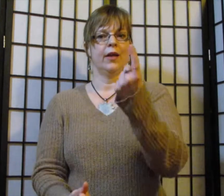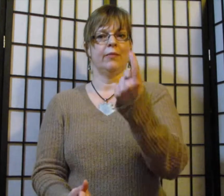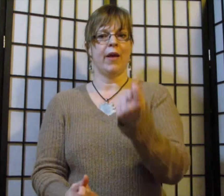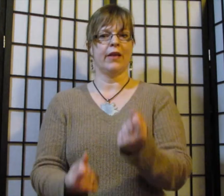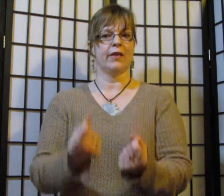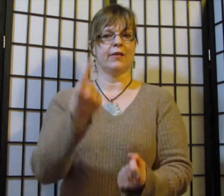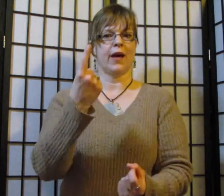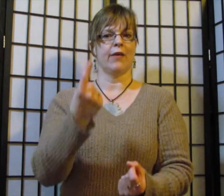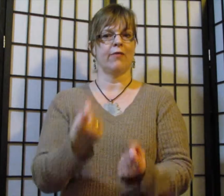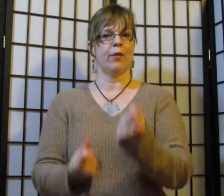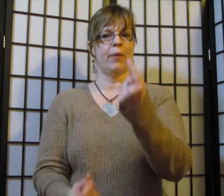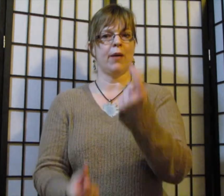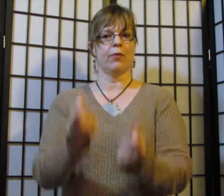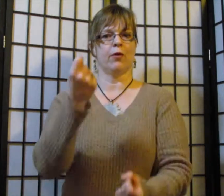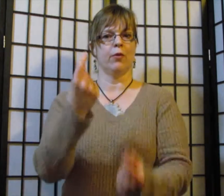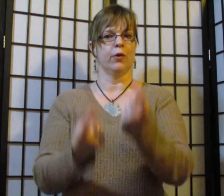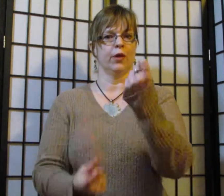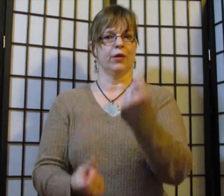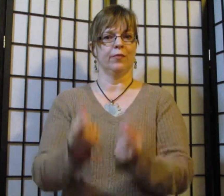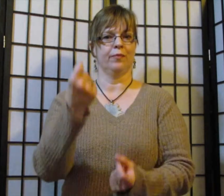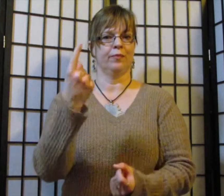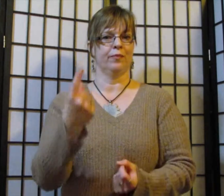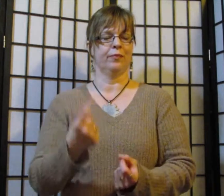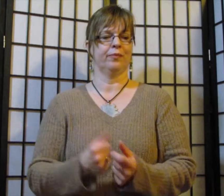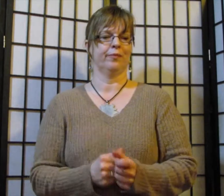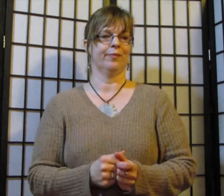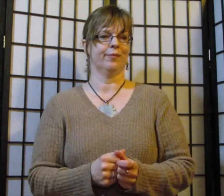And make the sign for popcorn.